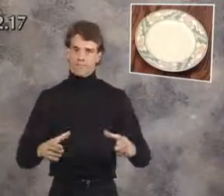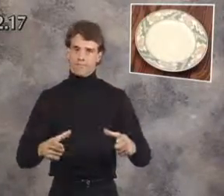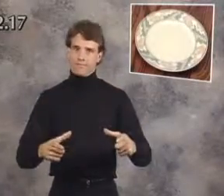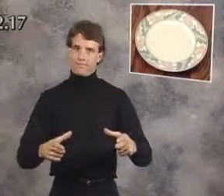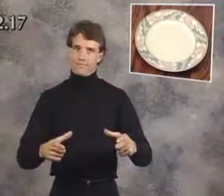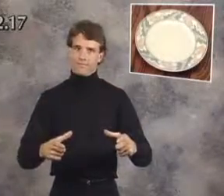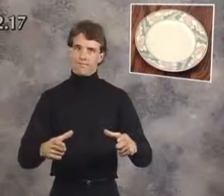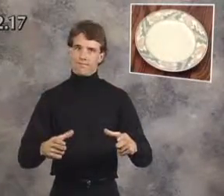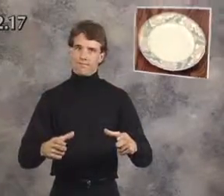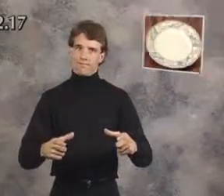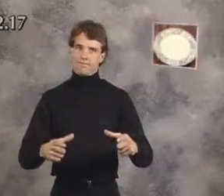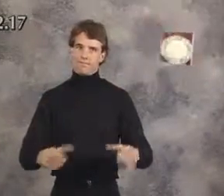Plate.